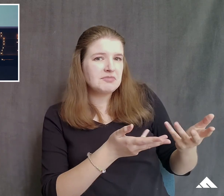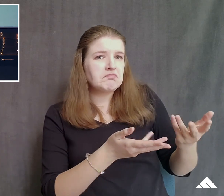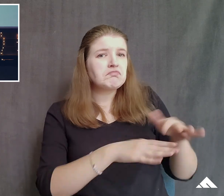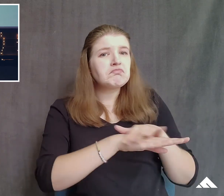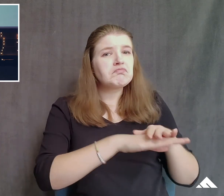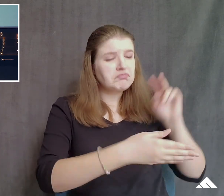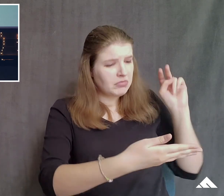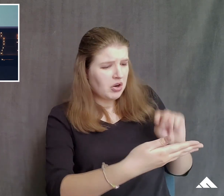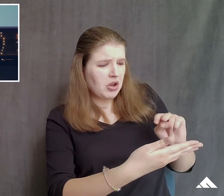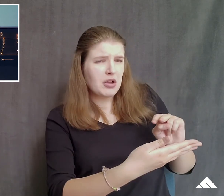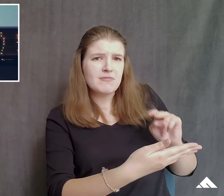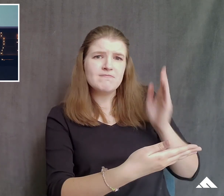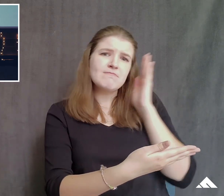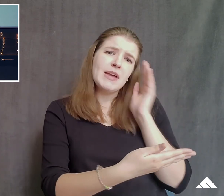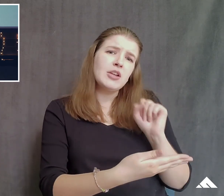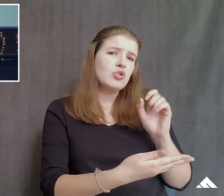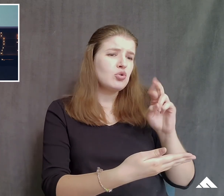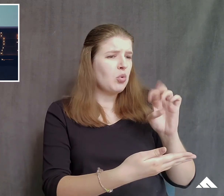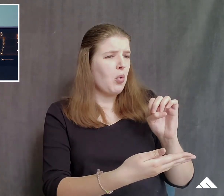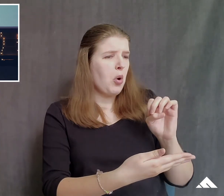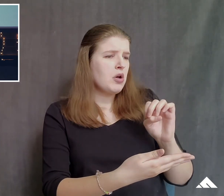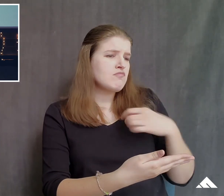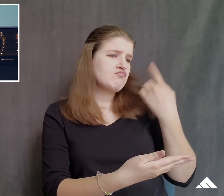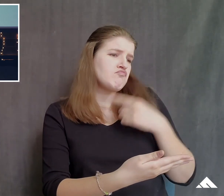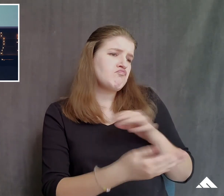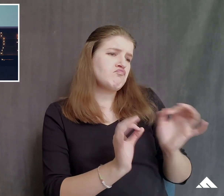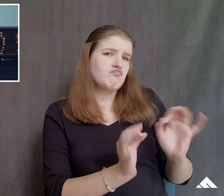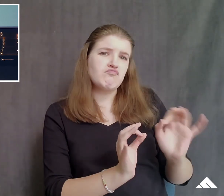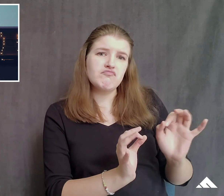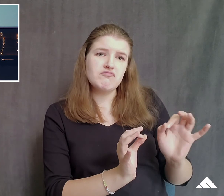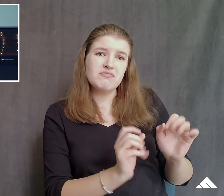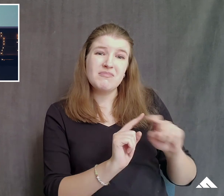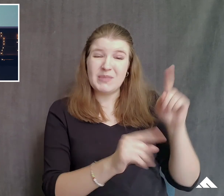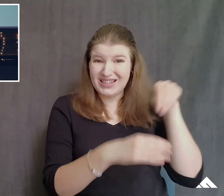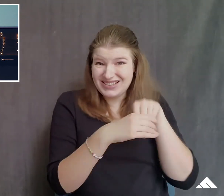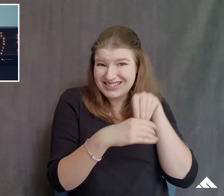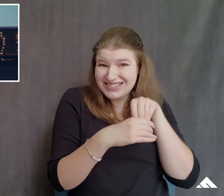on the outside. They don't look that bad, but inside